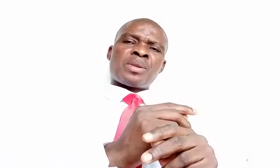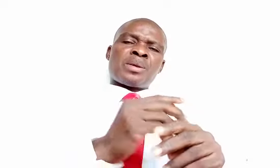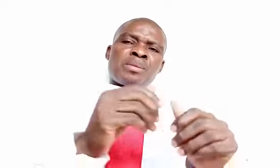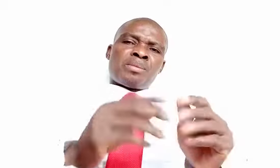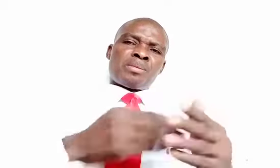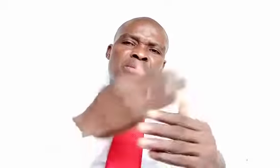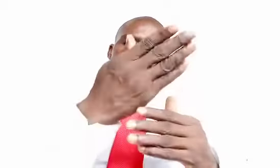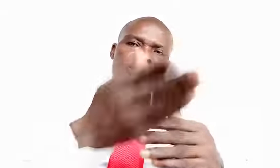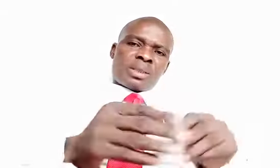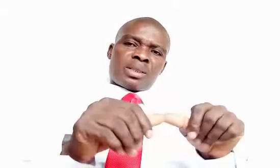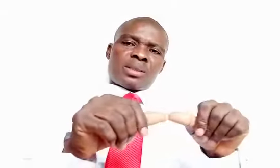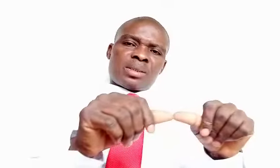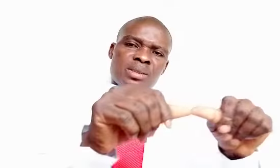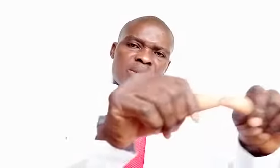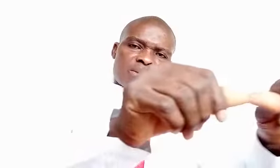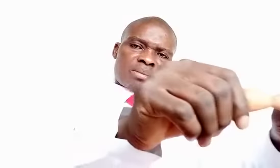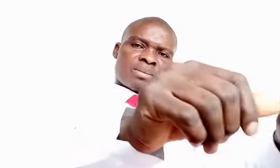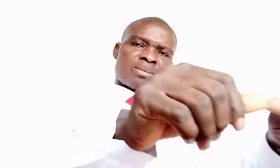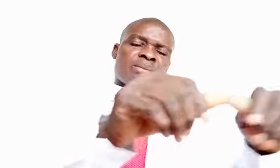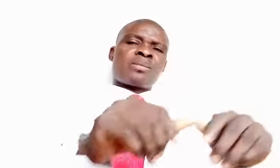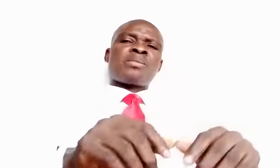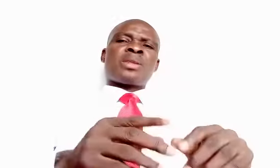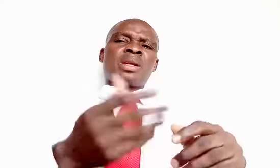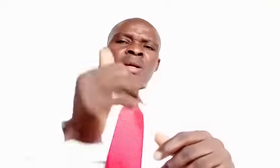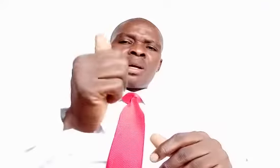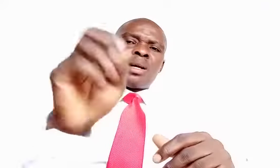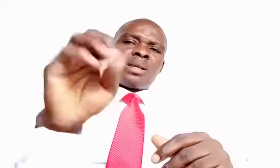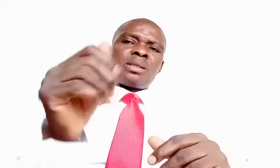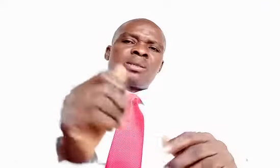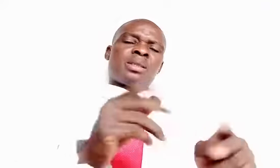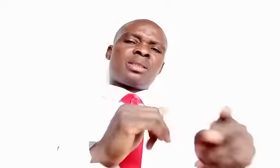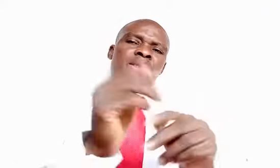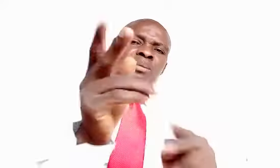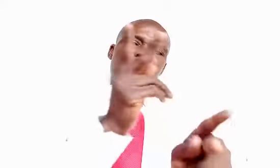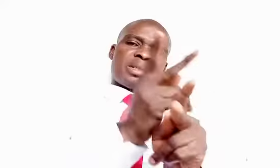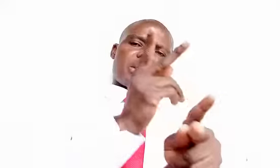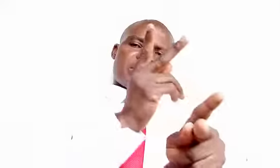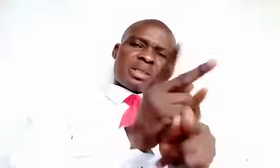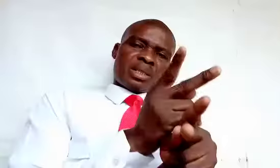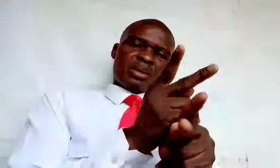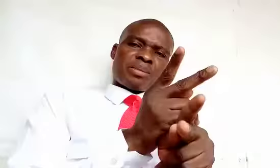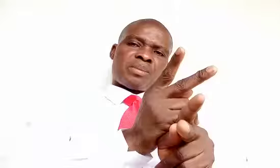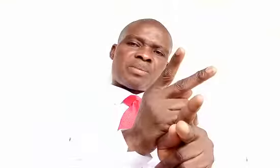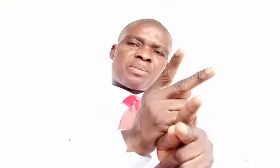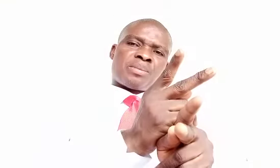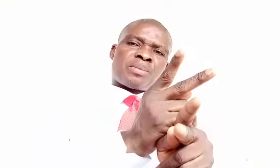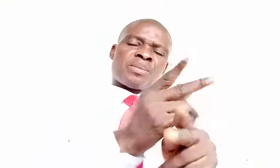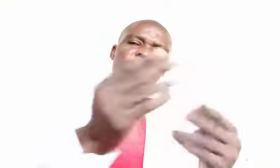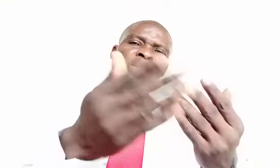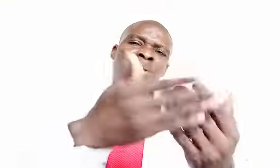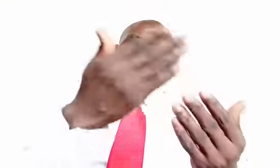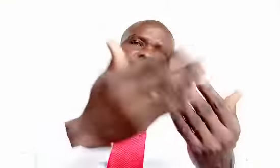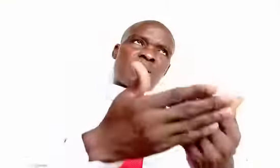continuous, is keeping, active; is being kept, passive; simple past,